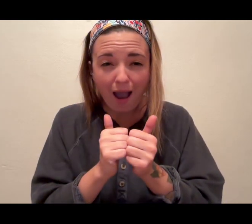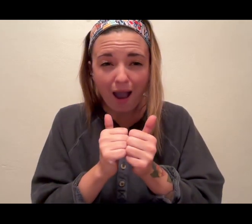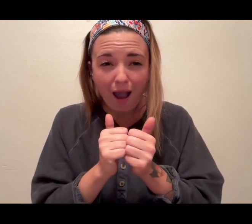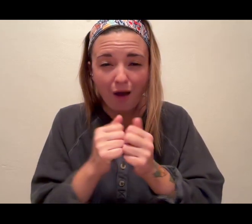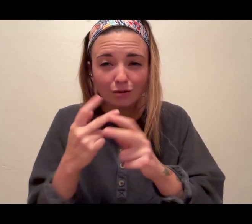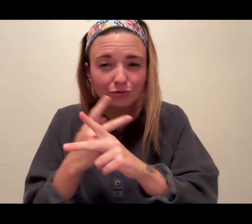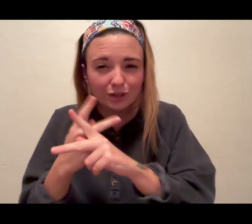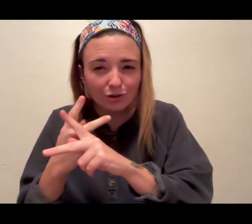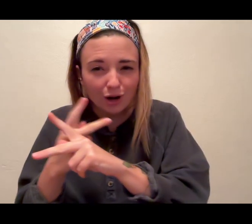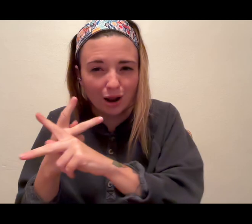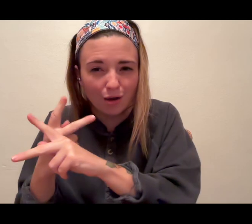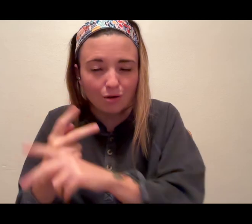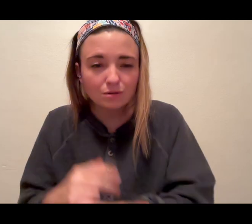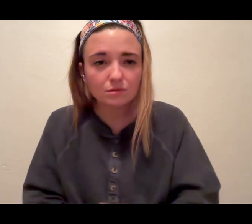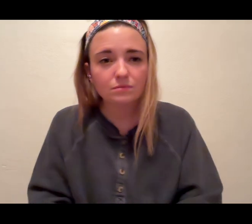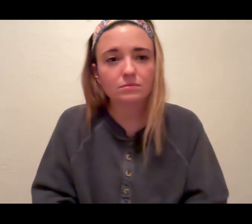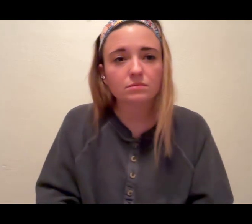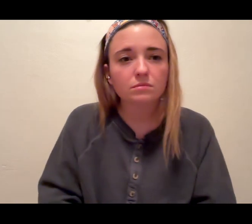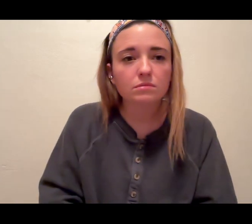So this is our first one.